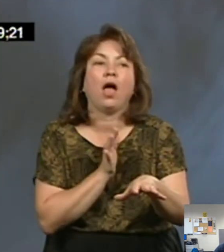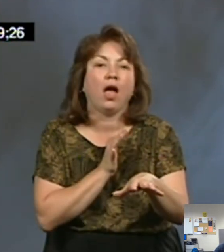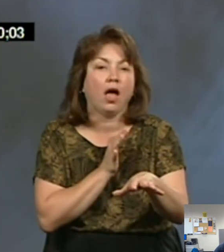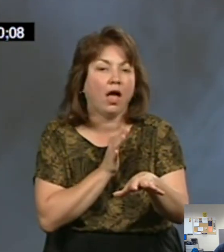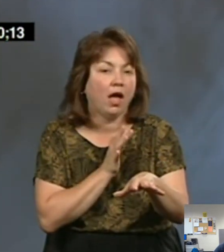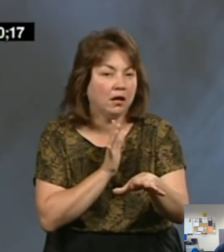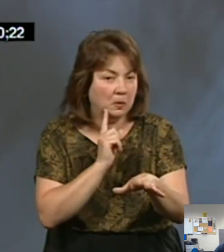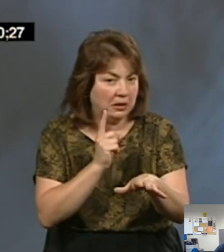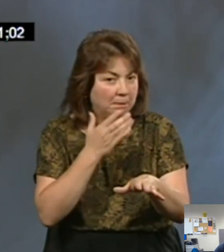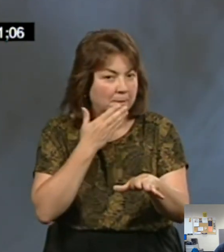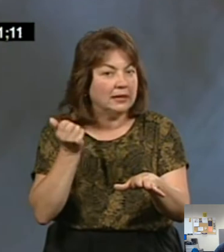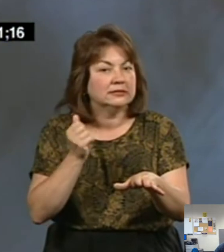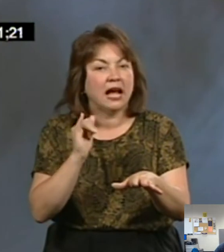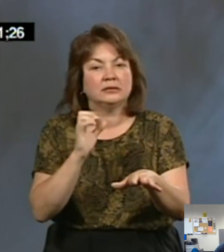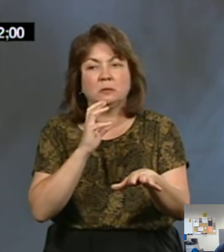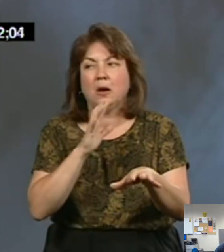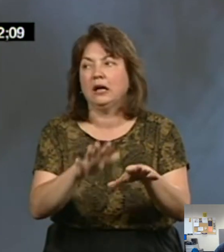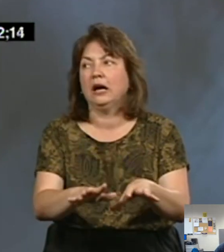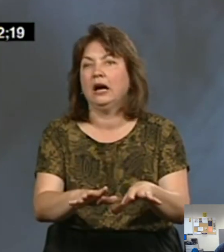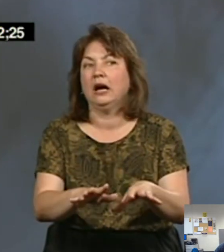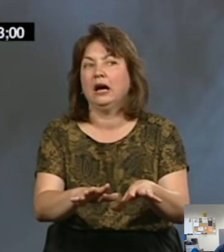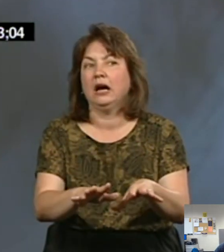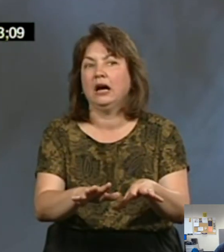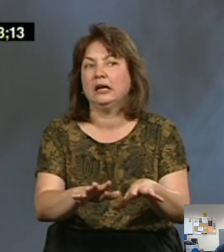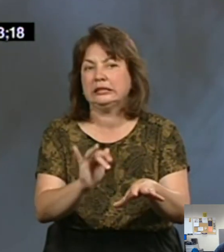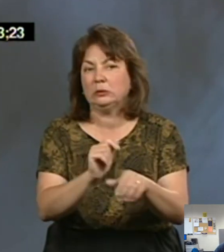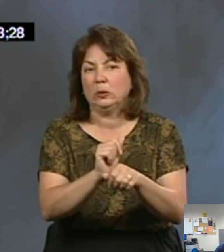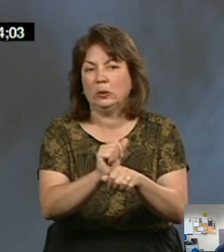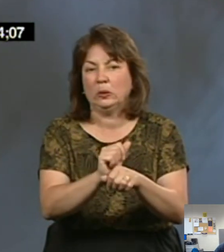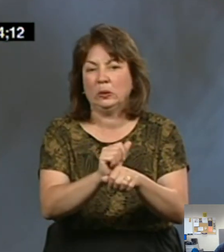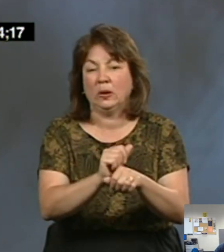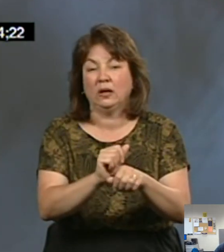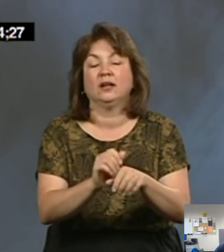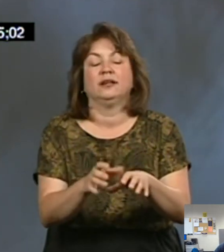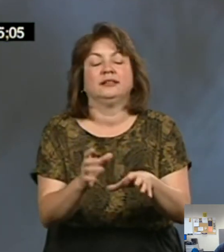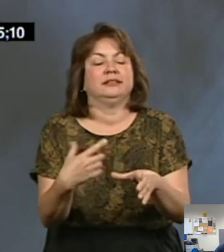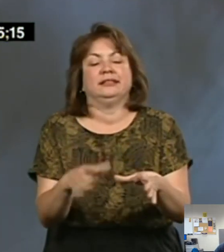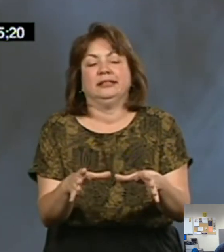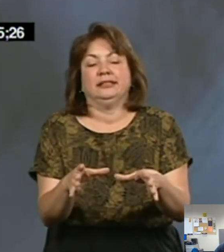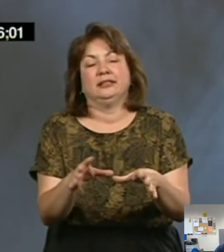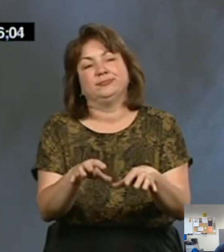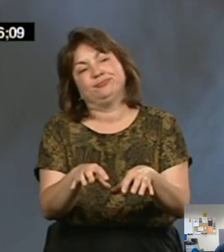I just sat with my hands in the bowl of ice water. And oh wow, did that bring some relief. It actually